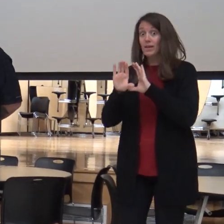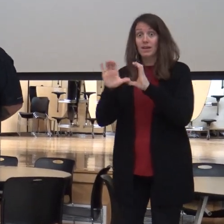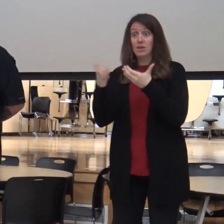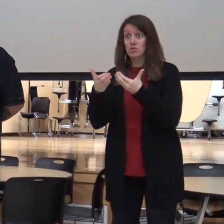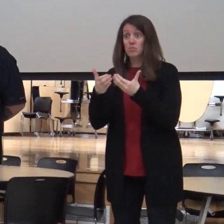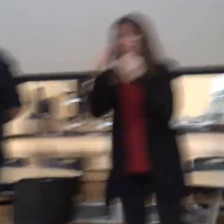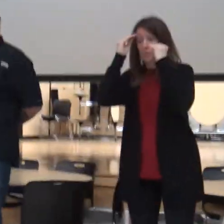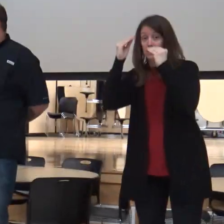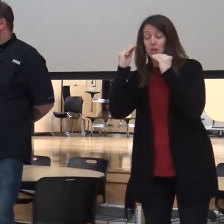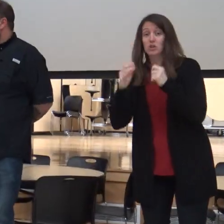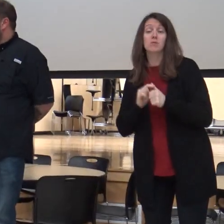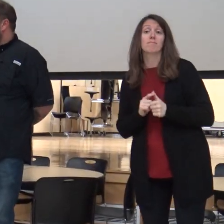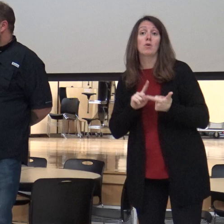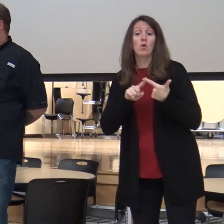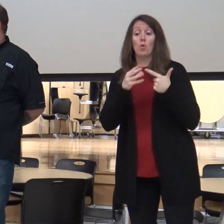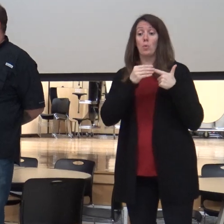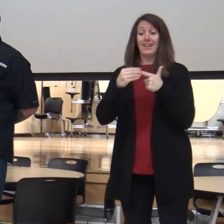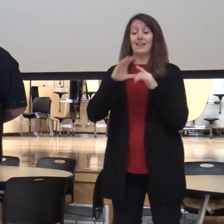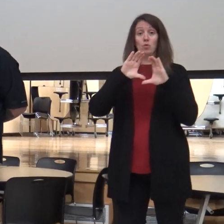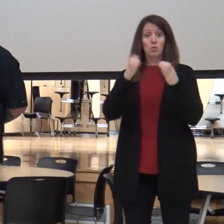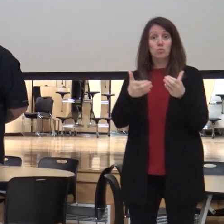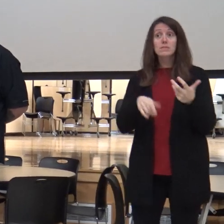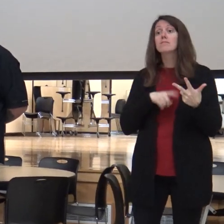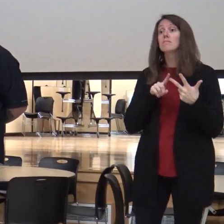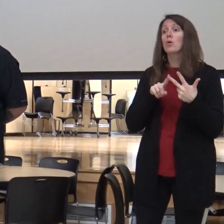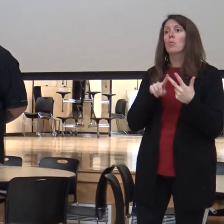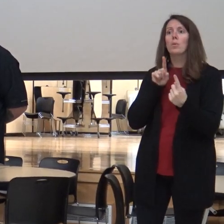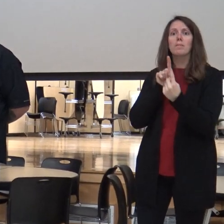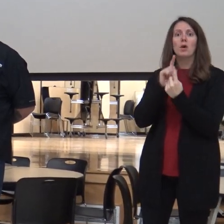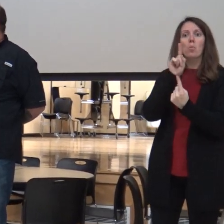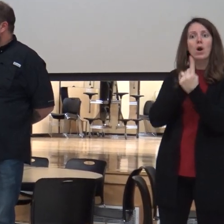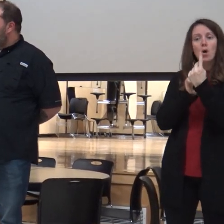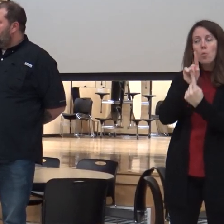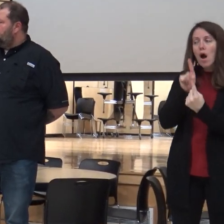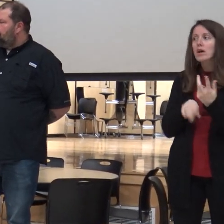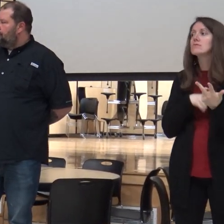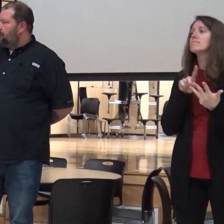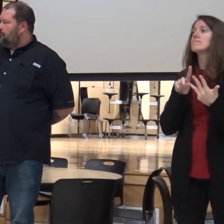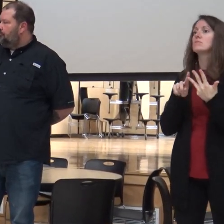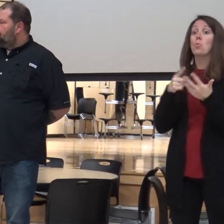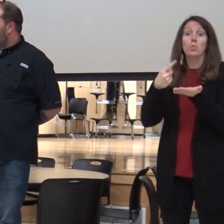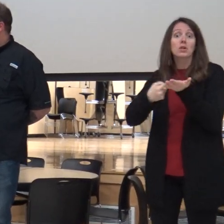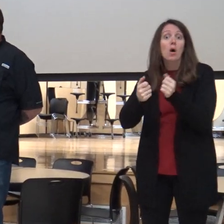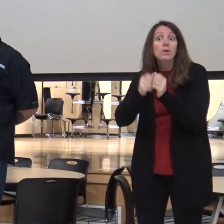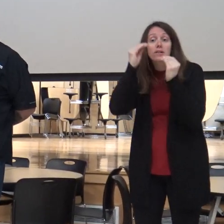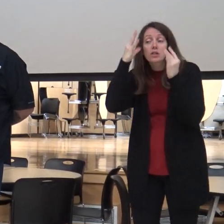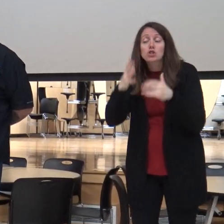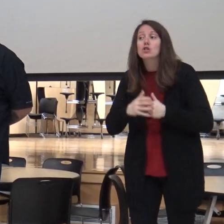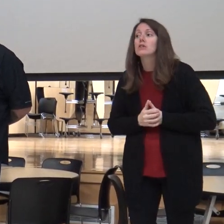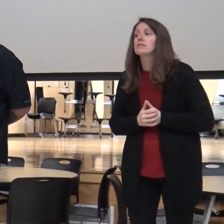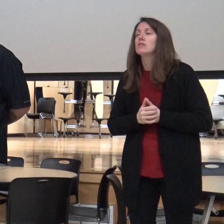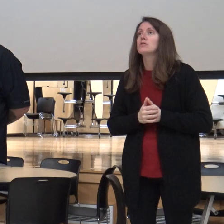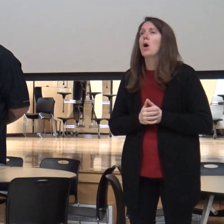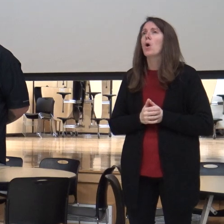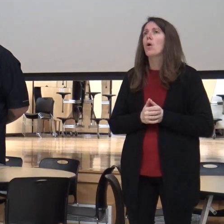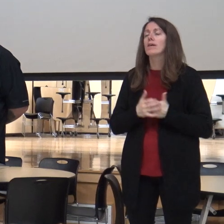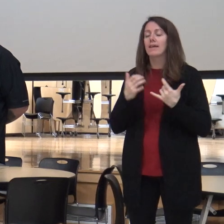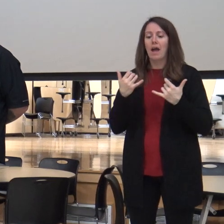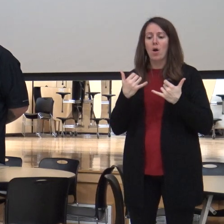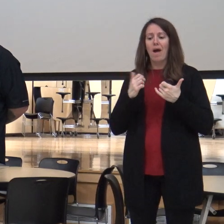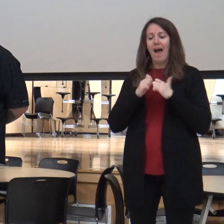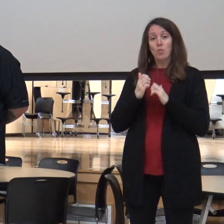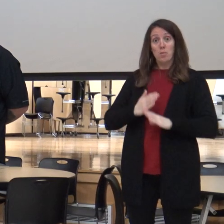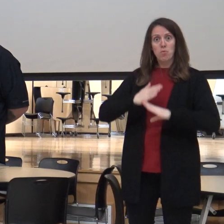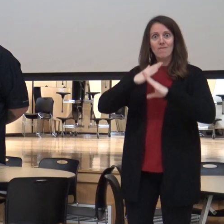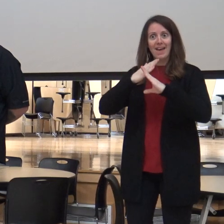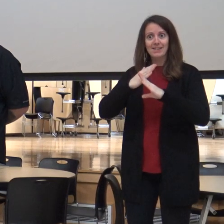meet with students individually, work with teachers and, you know, other layers also. I would say in the sense of prevention, this